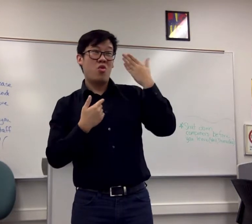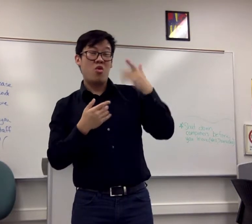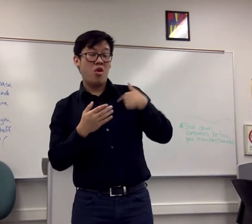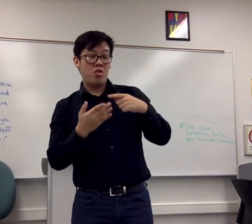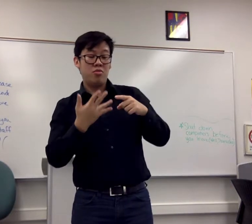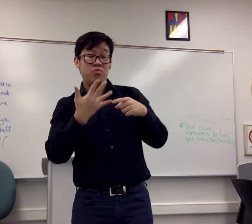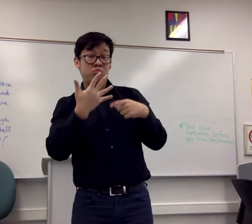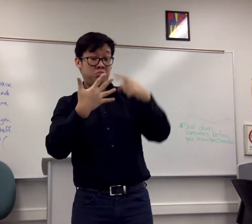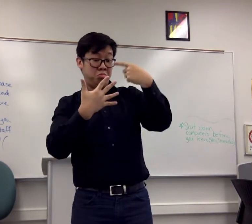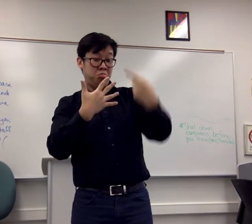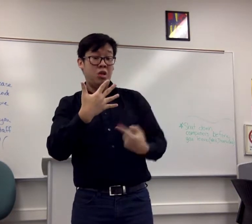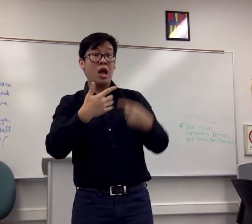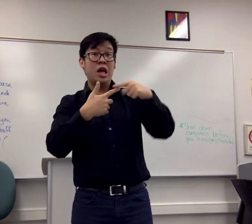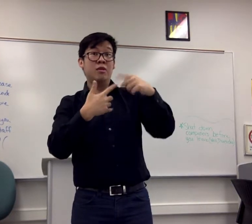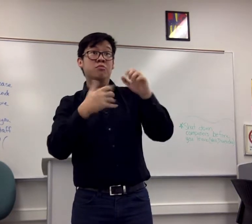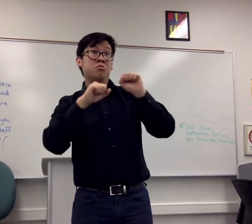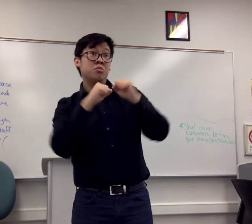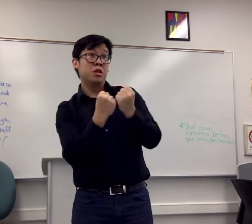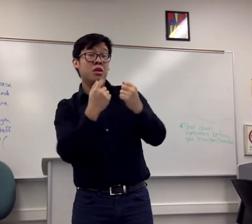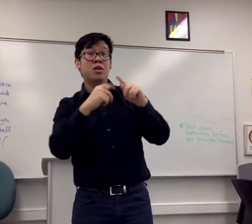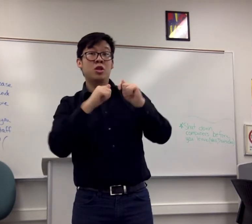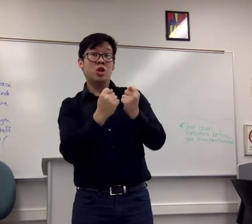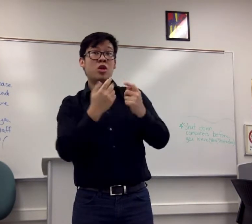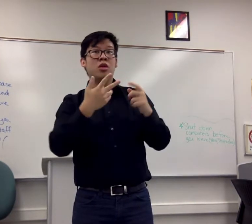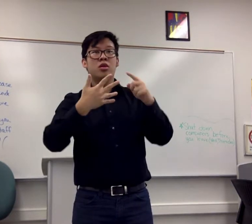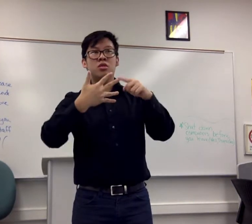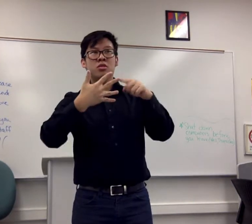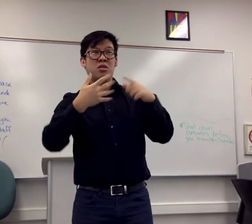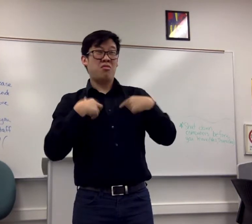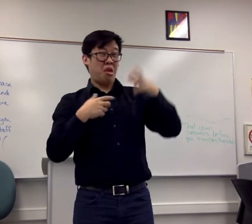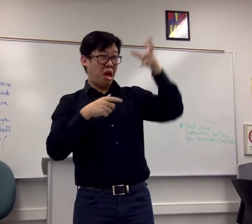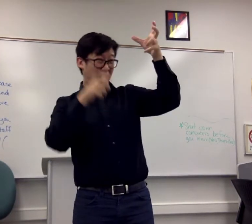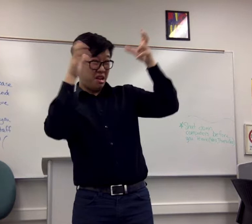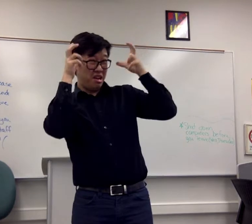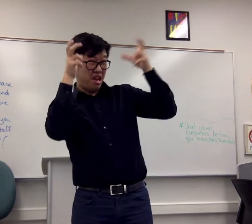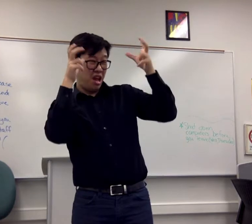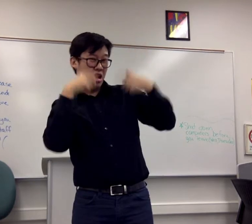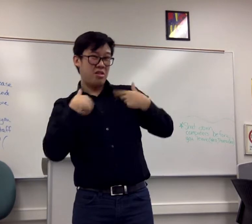this person. Does it seem arrogant to do that? Hey, listen, I'll interpret. You suck.